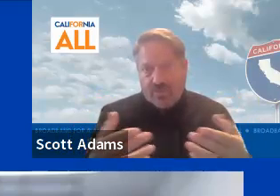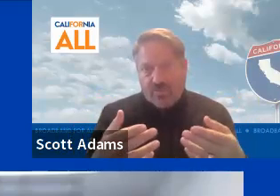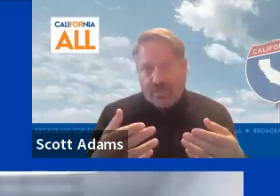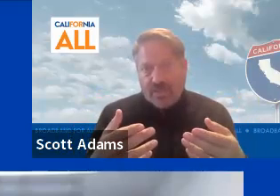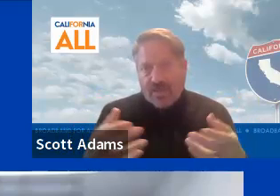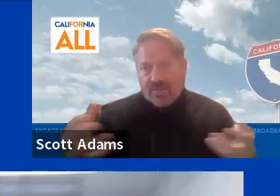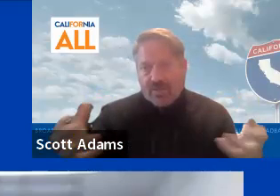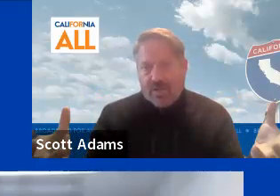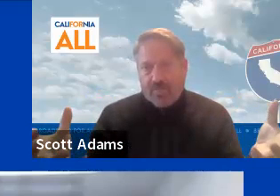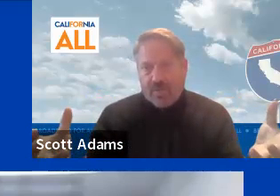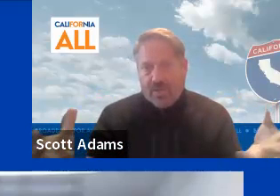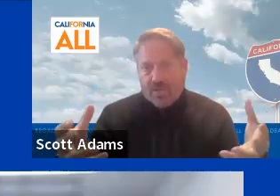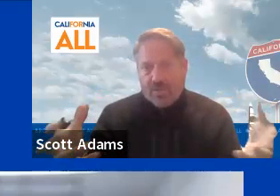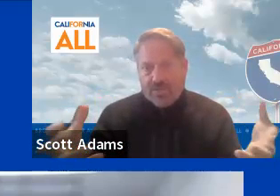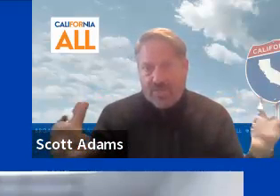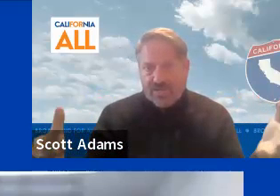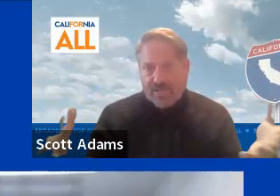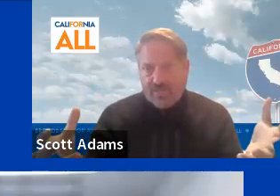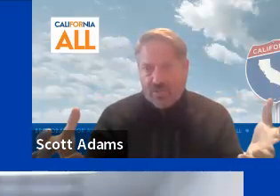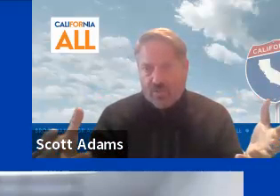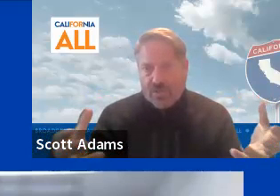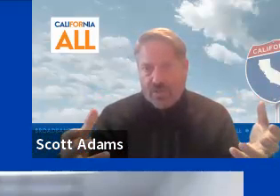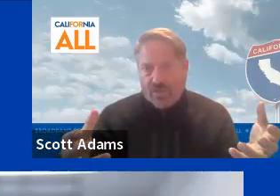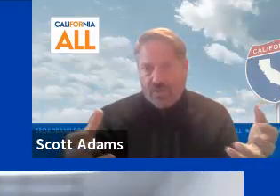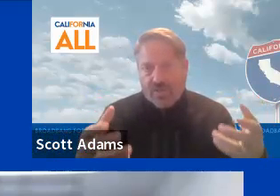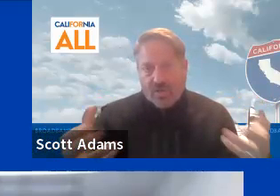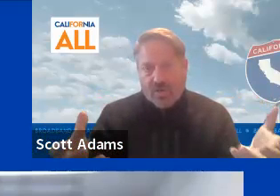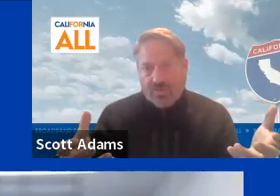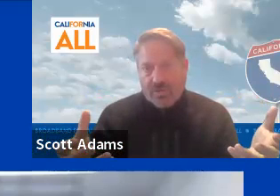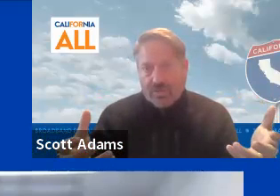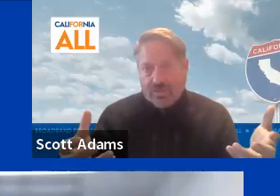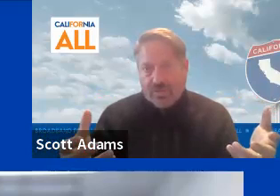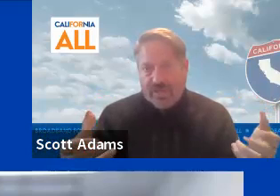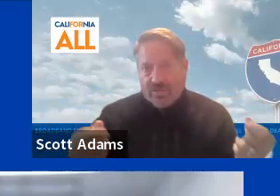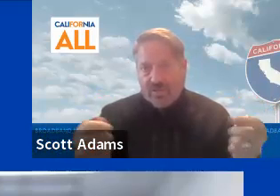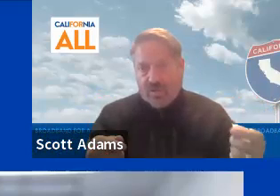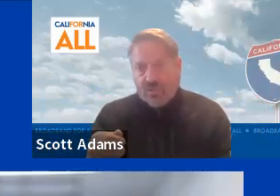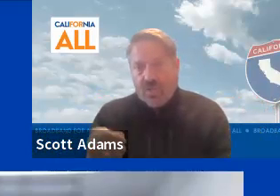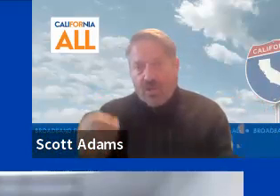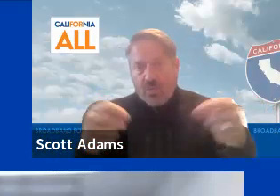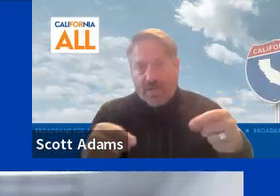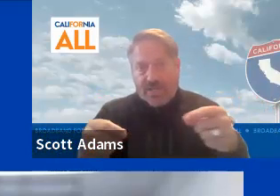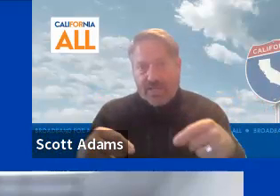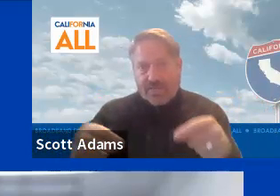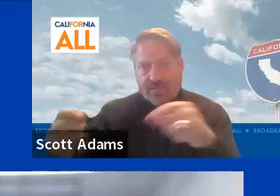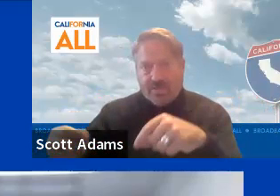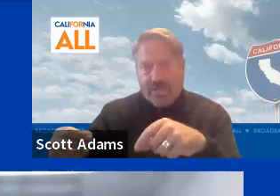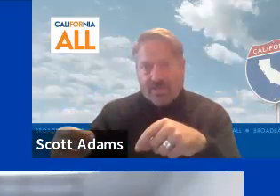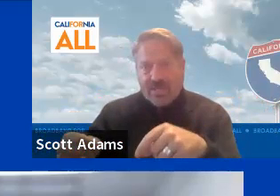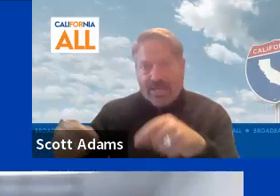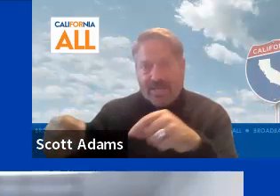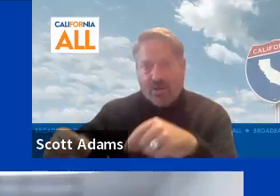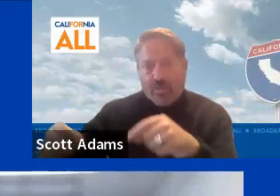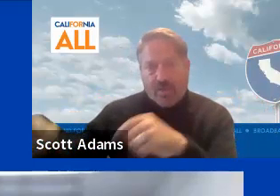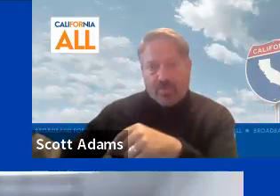and PUC develop a comprehensive asset inventory of the current folks in the space and those who want to get into the